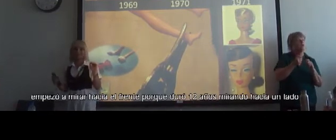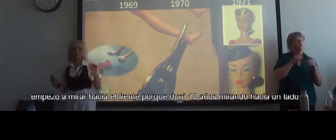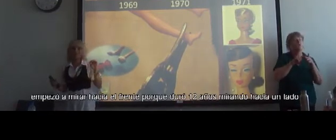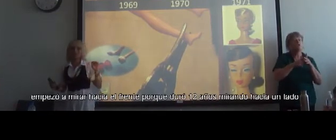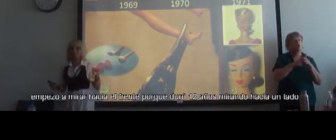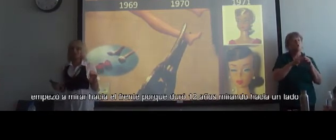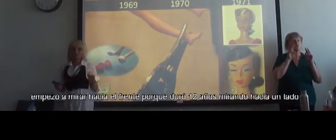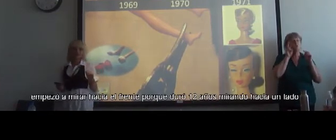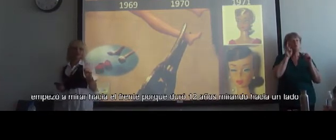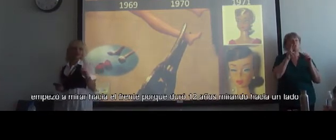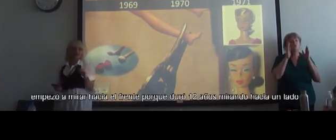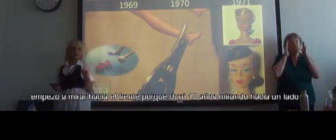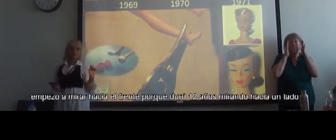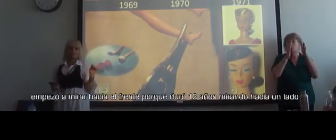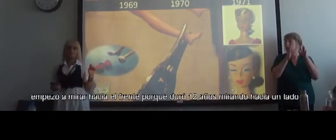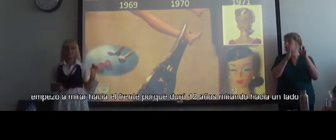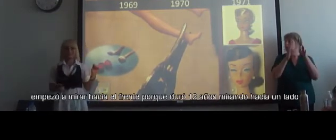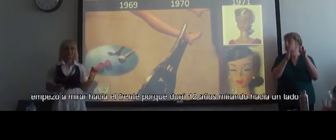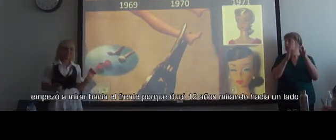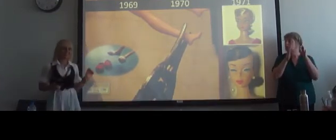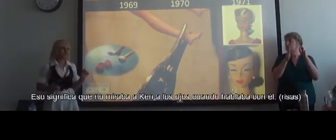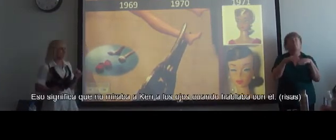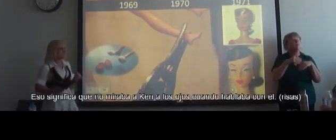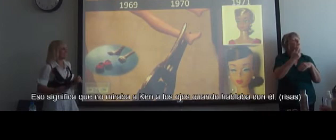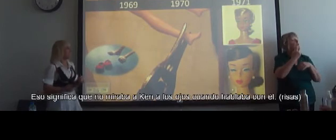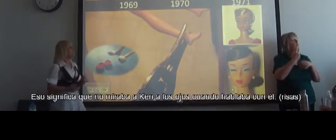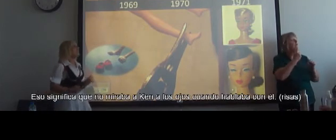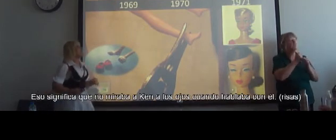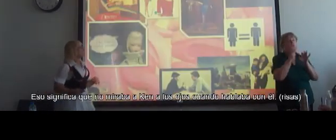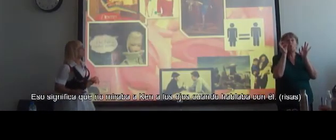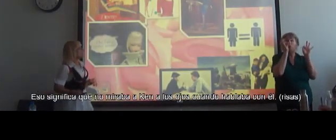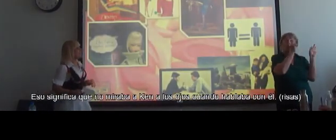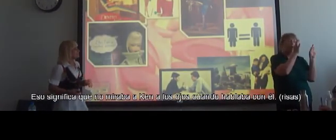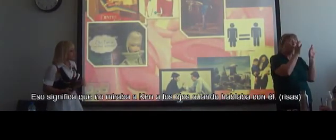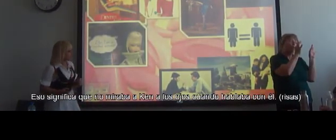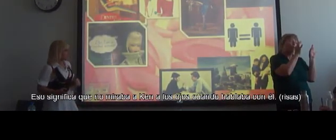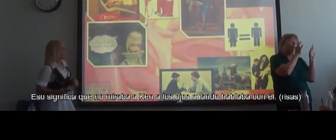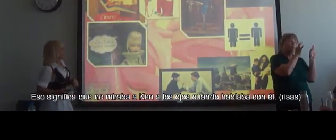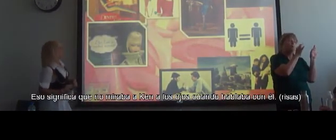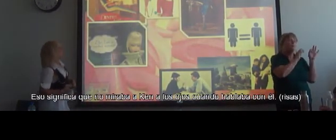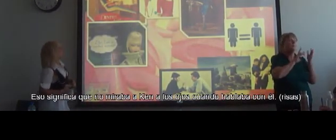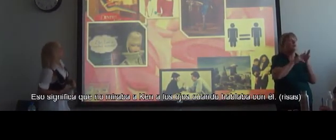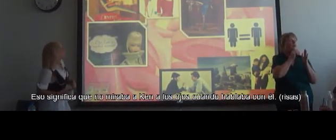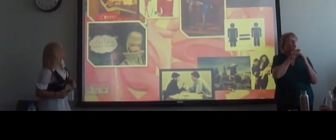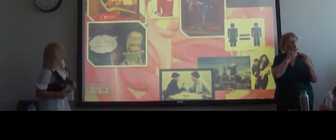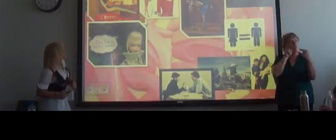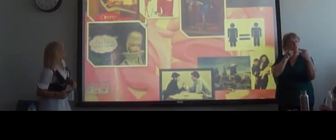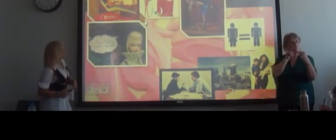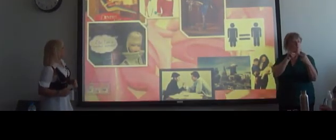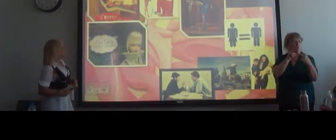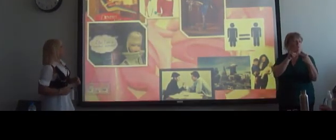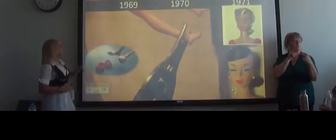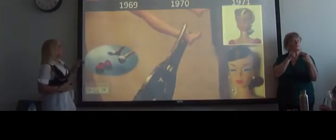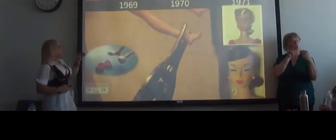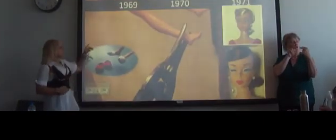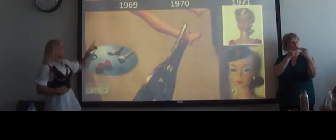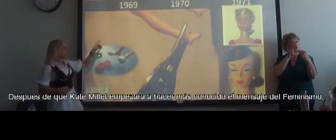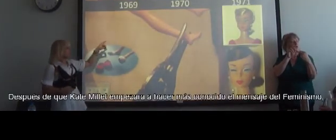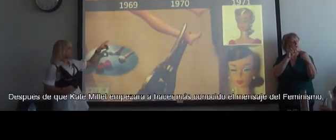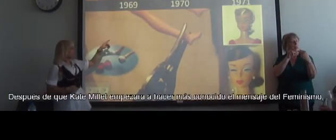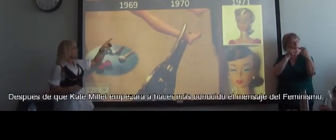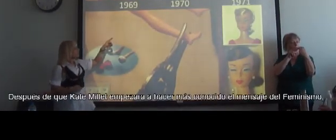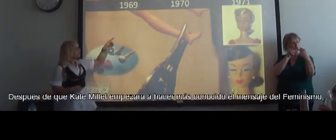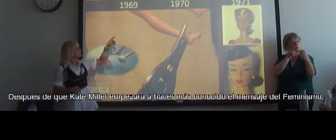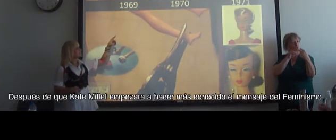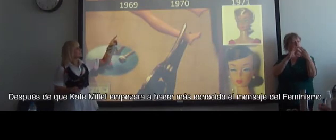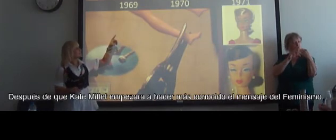because she lasted 12 years looking to one side. That means that she didn't look directly to Ken's eyes when she talked to him. After